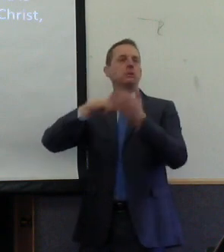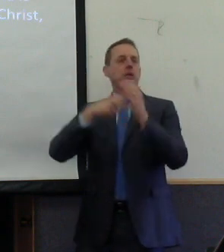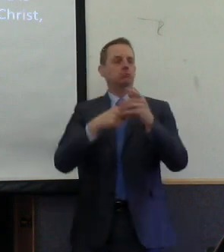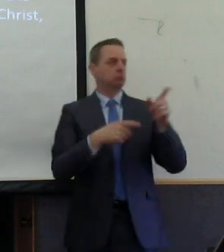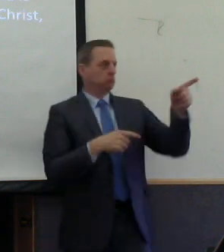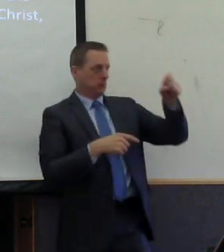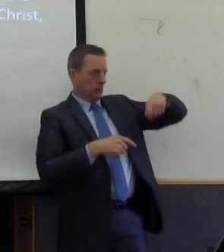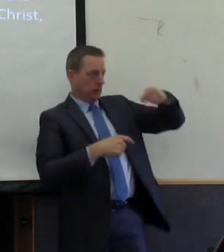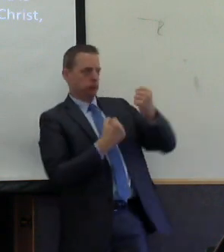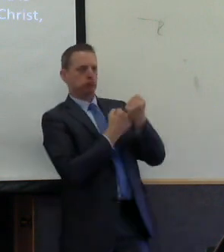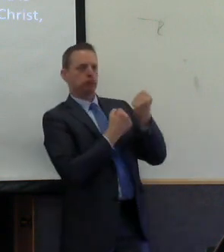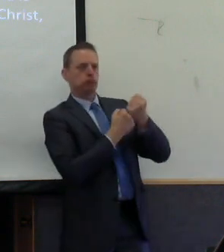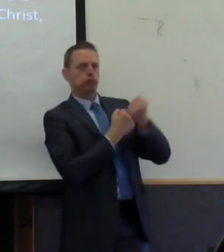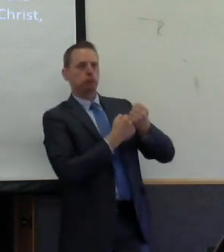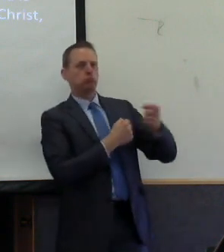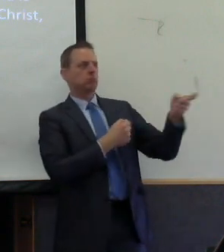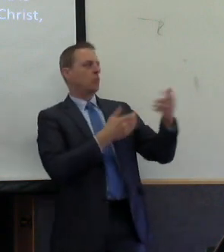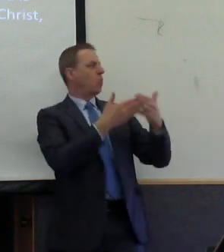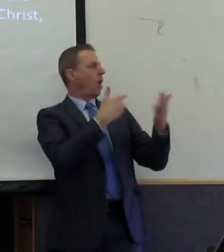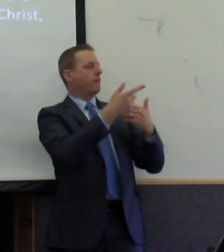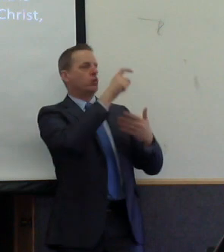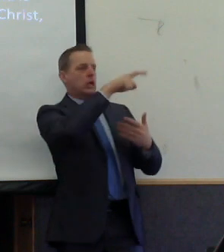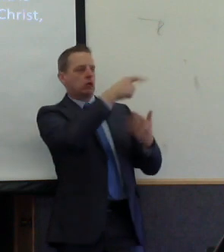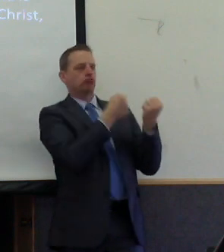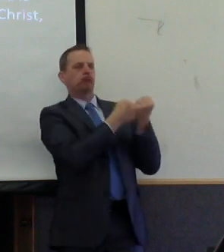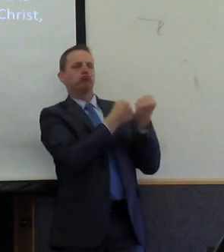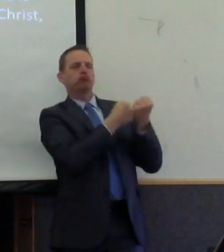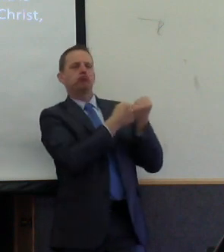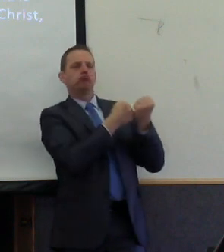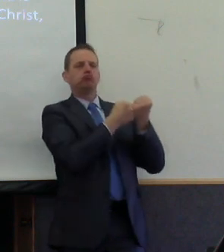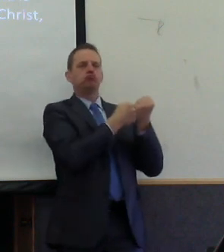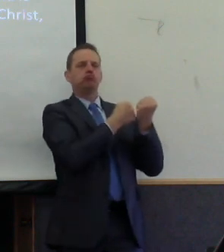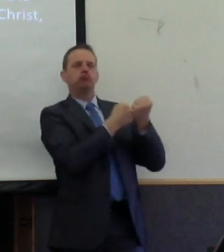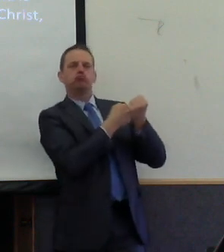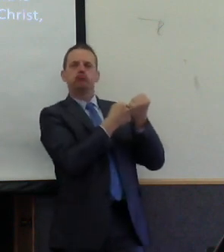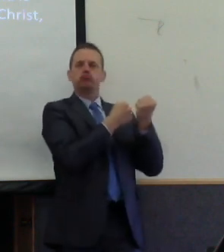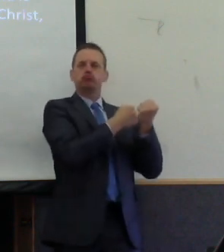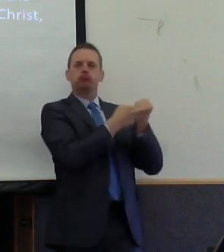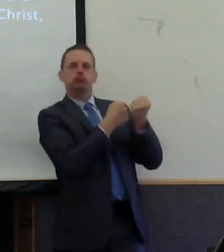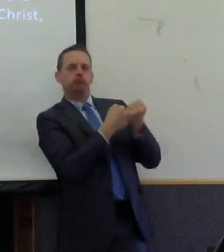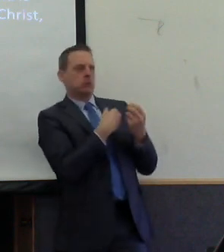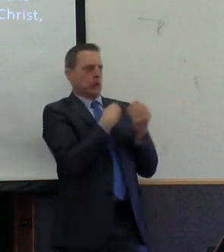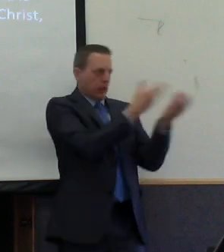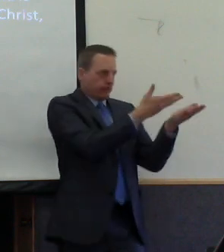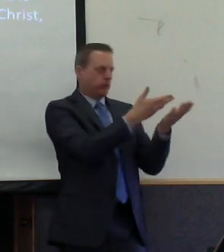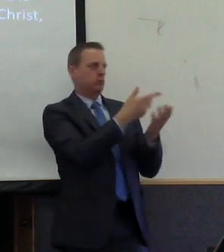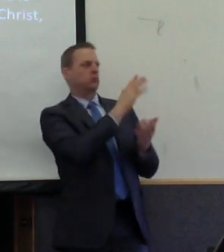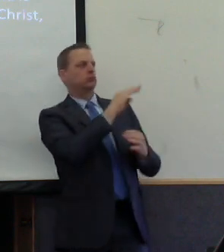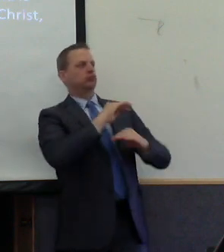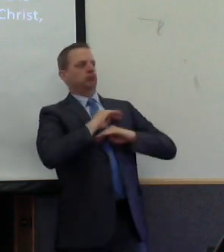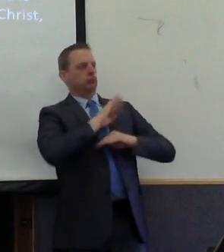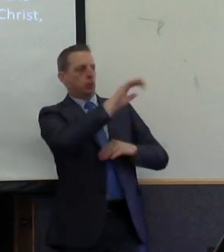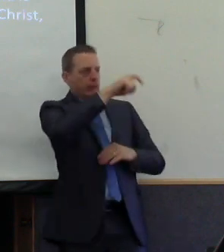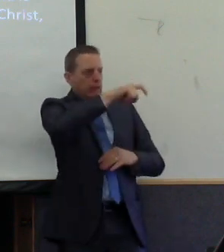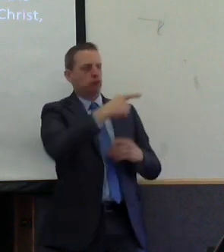And we learn from Adam and Eve. Eve is a helpmate to Adam. All supporting Adam. That